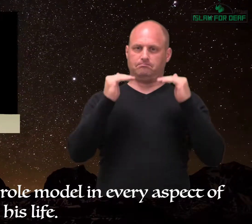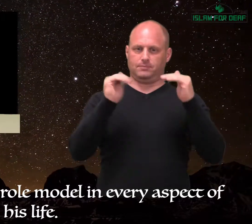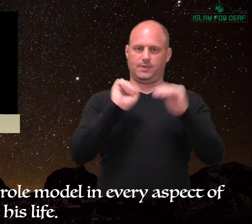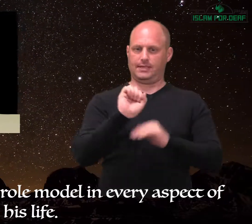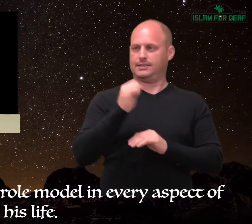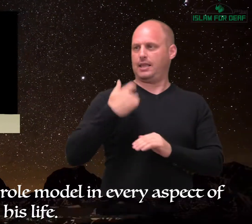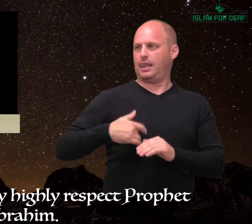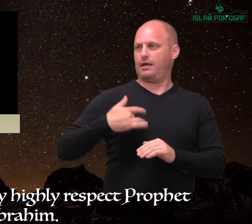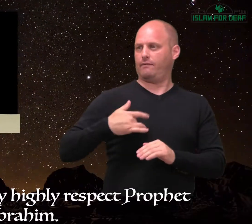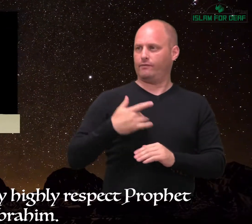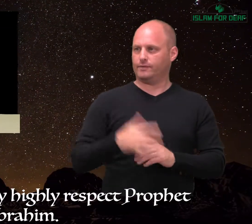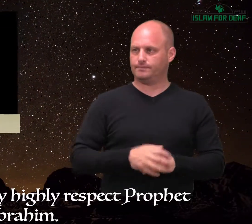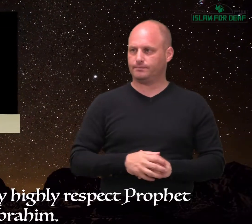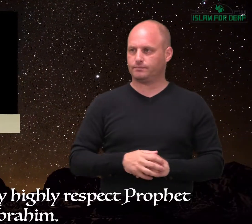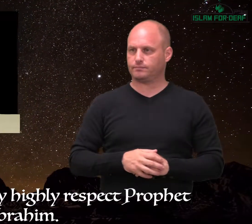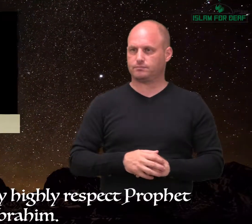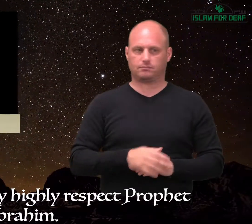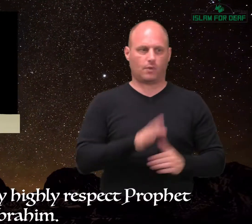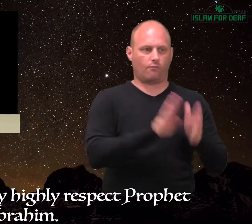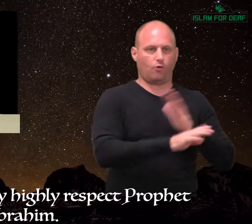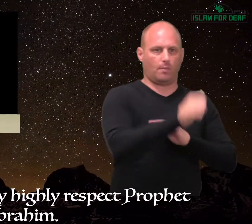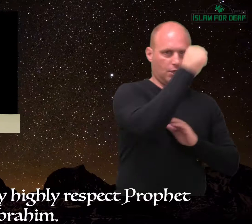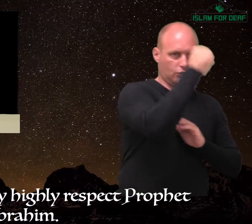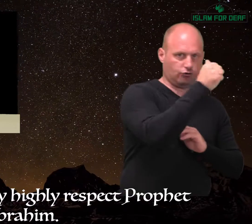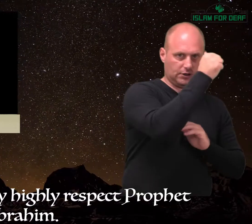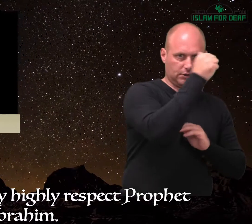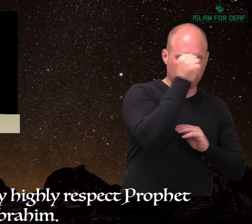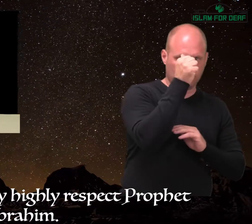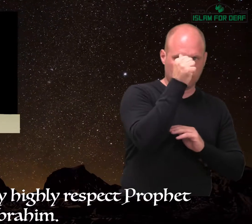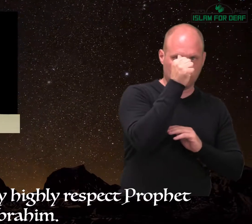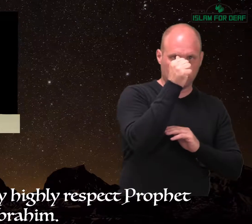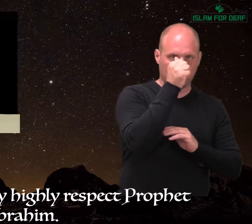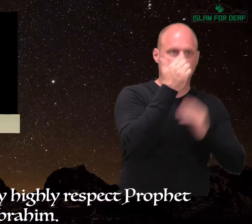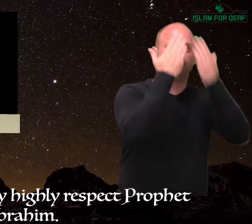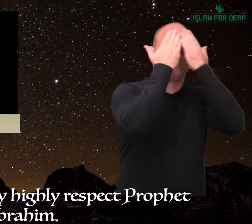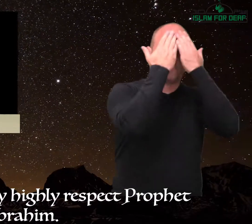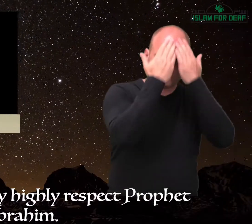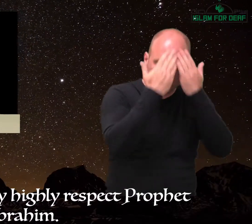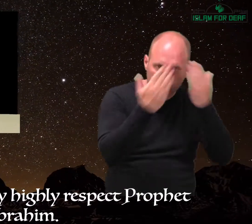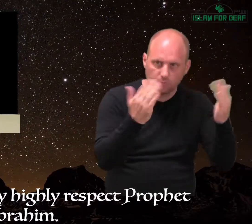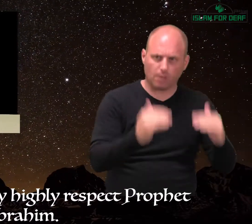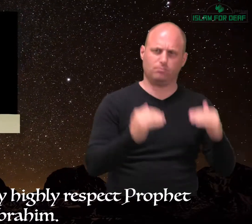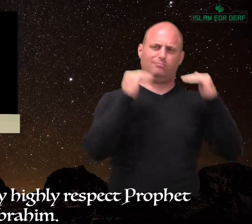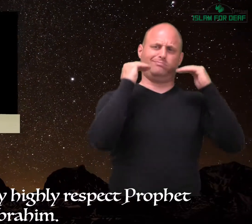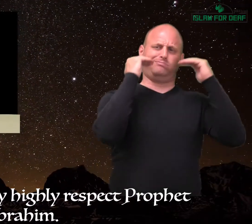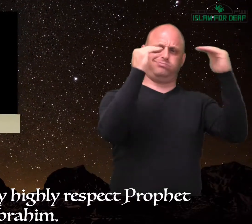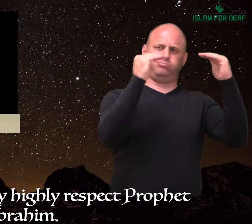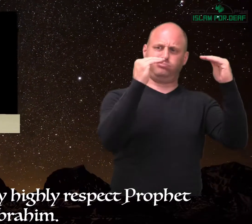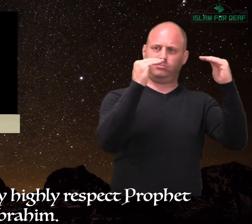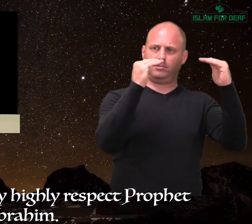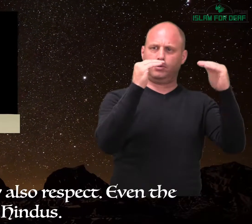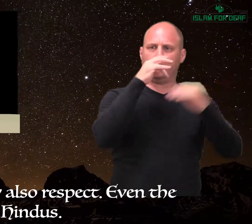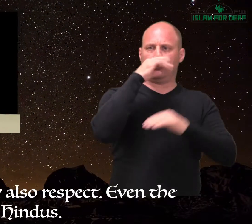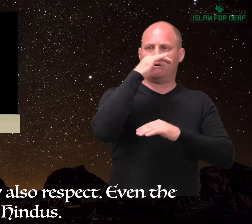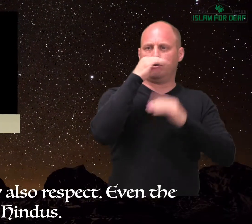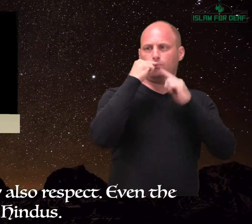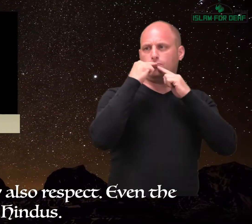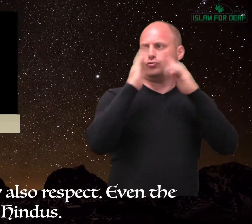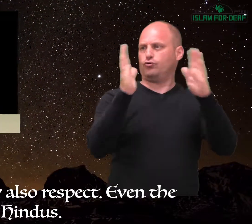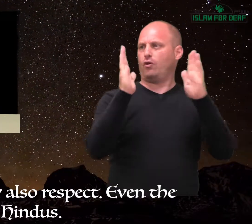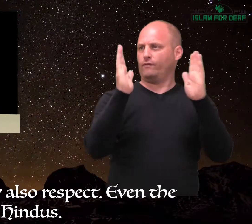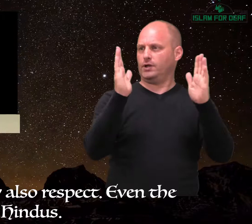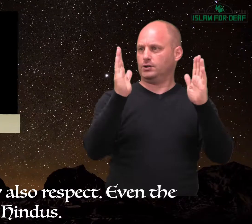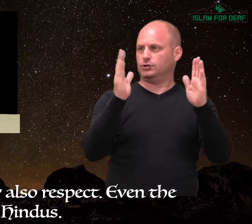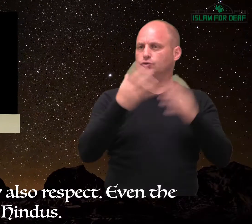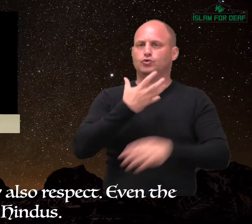The Christians, they highly respect Prophet Ibrahim, the Jews,